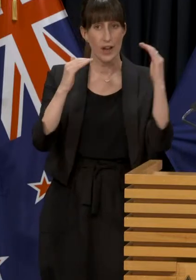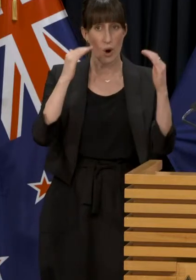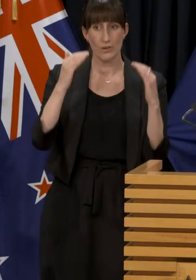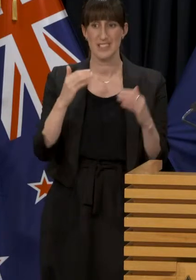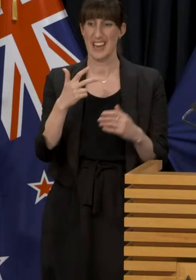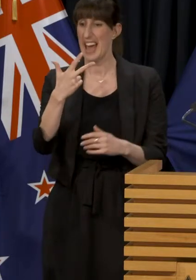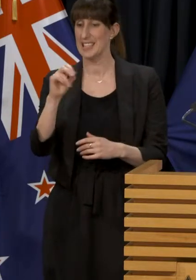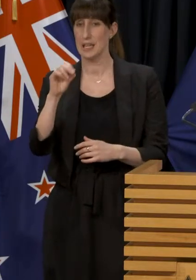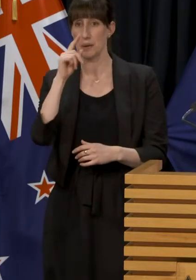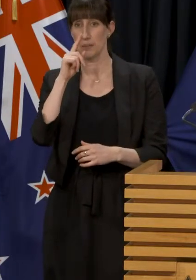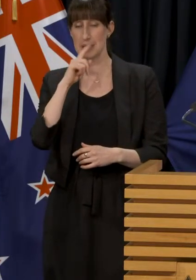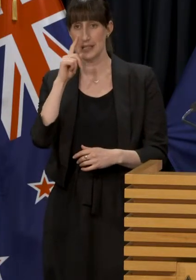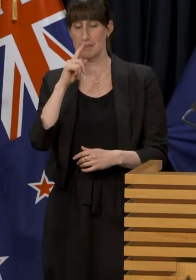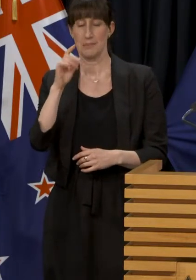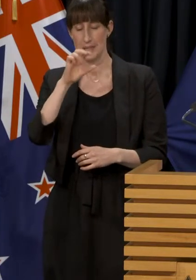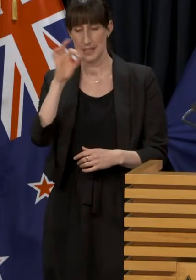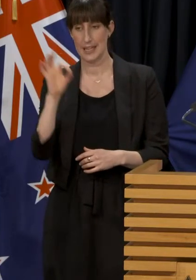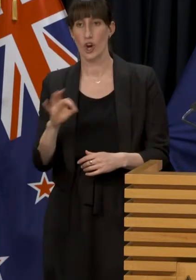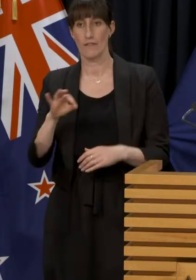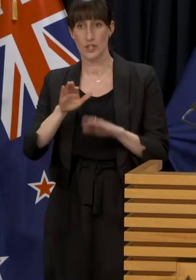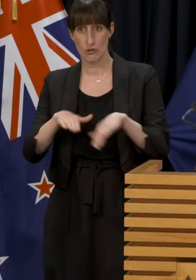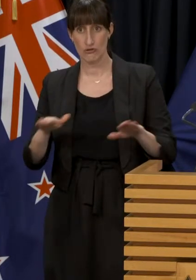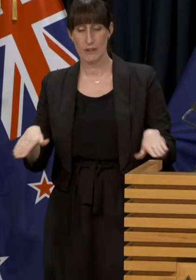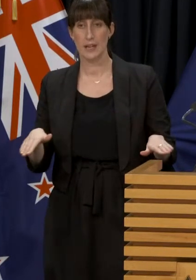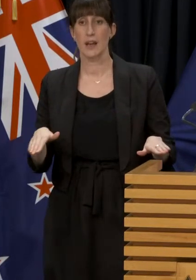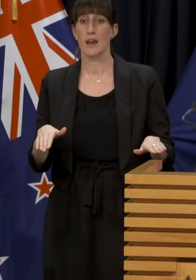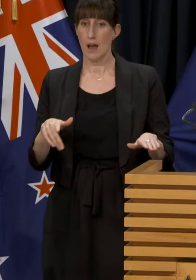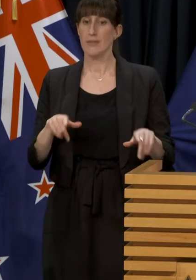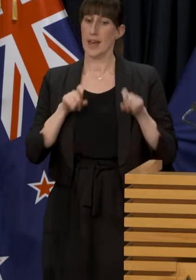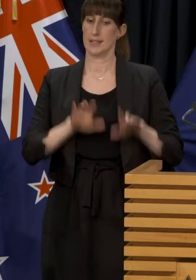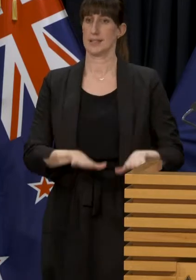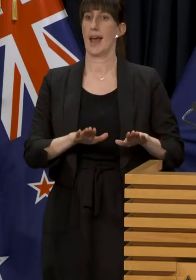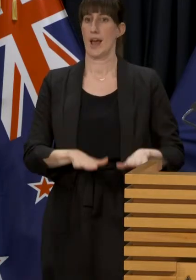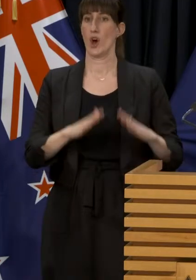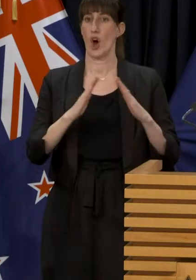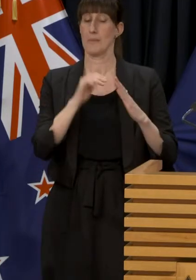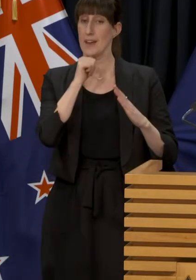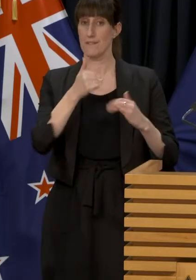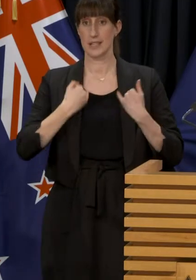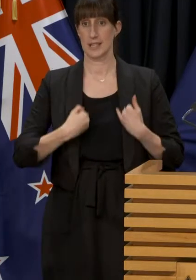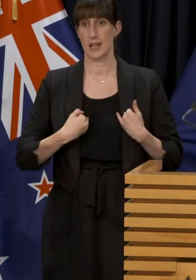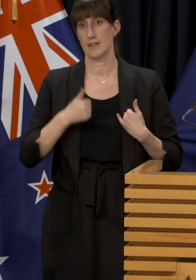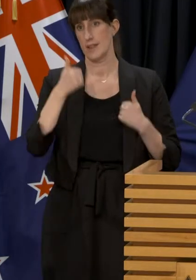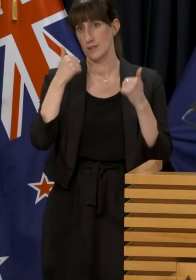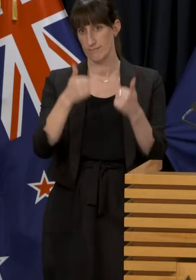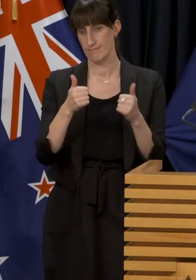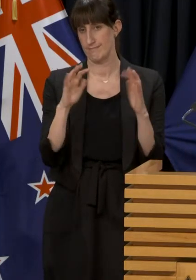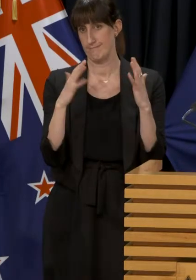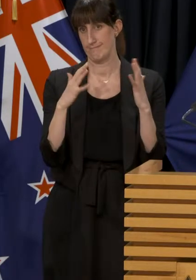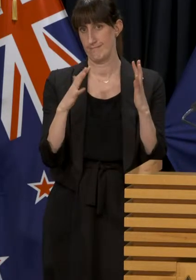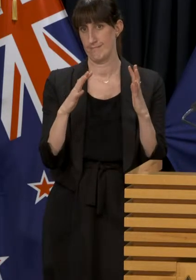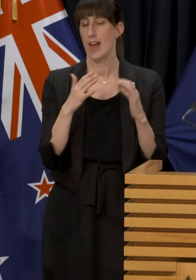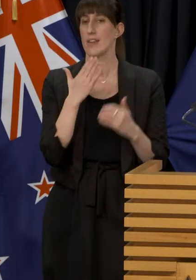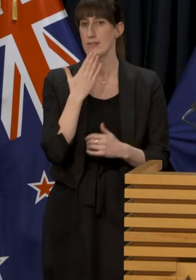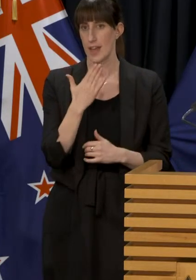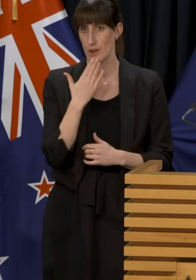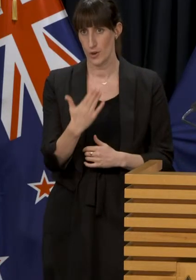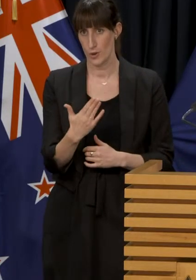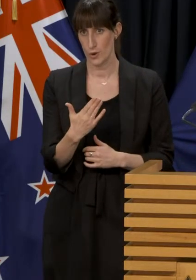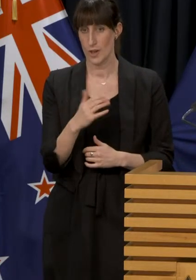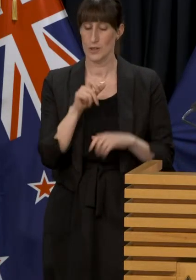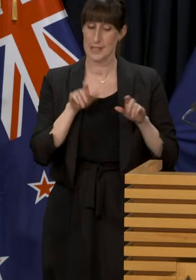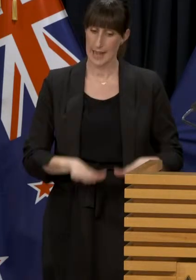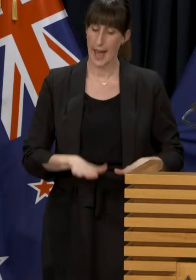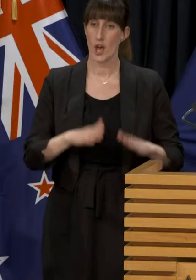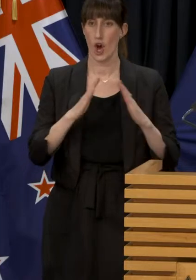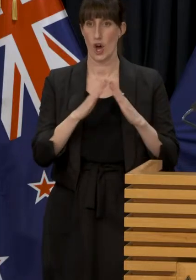stayed home when they were sick until they were completely well, which, as we know, is the right thing to do. Thank you to those people and to all who are doing that, and